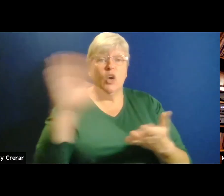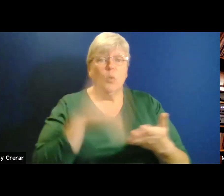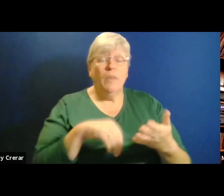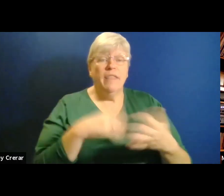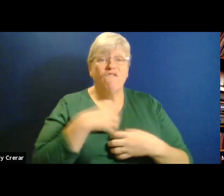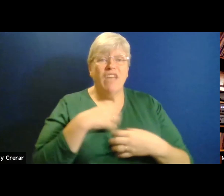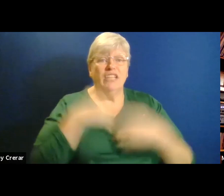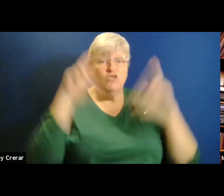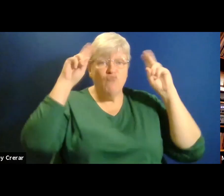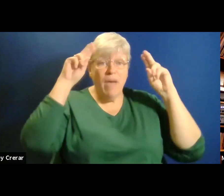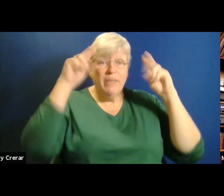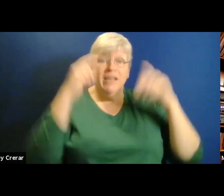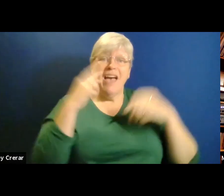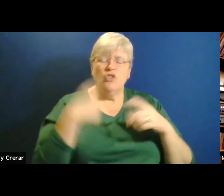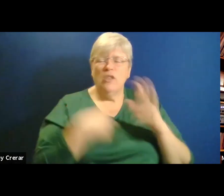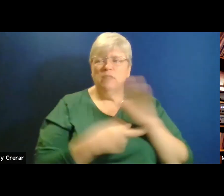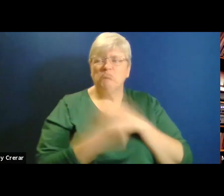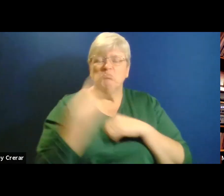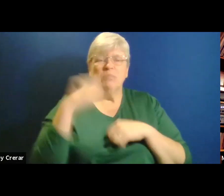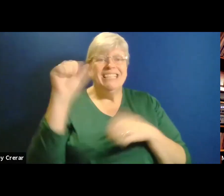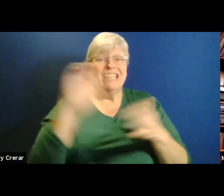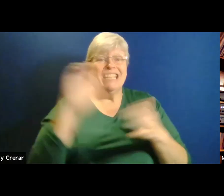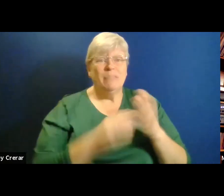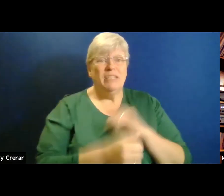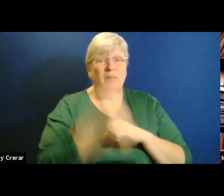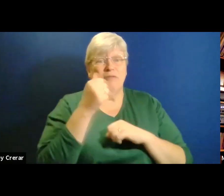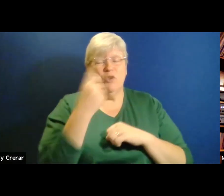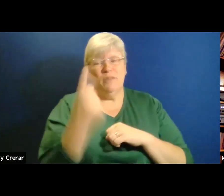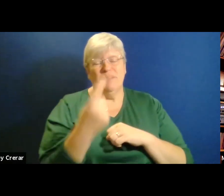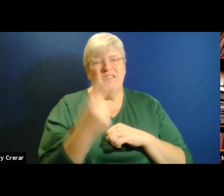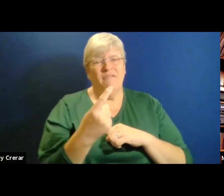Rabbit. And I saw them about 6 months before he rather tragically,